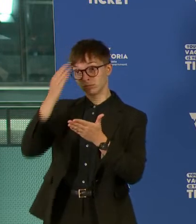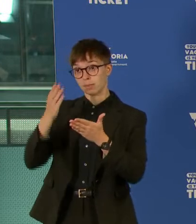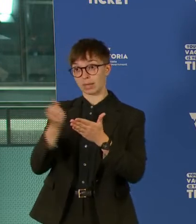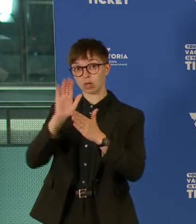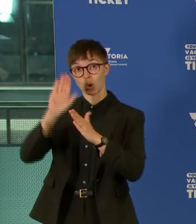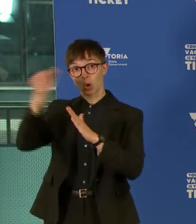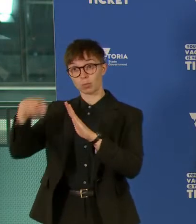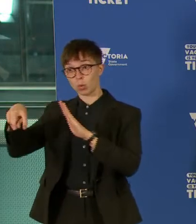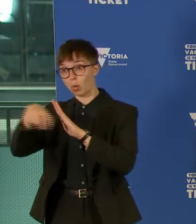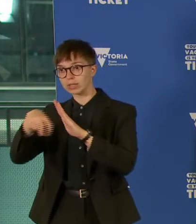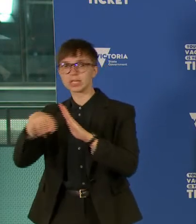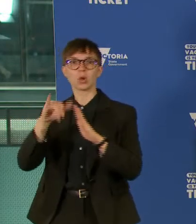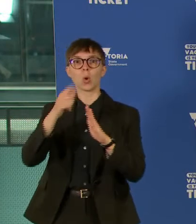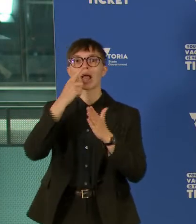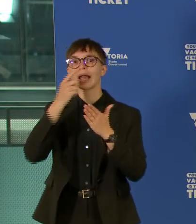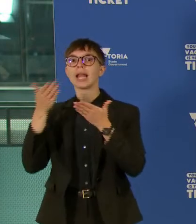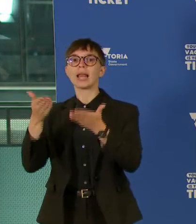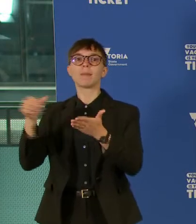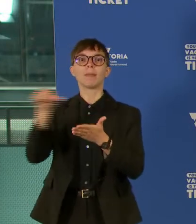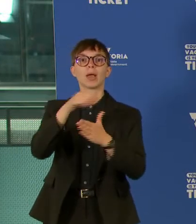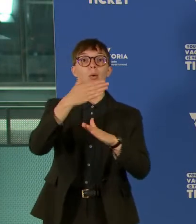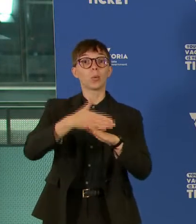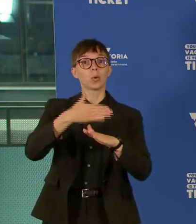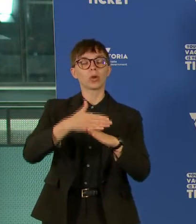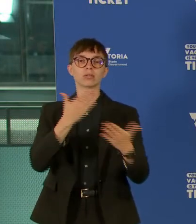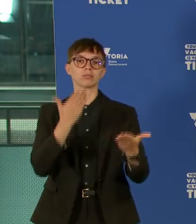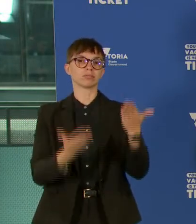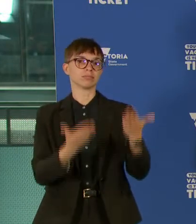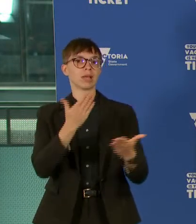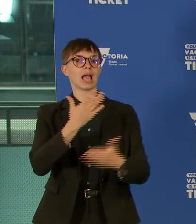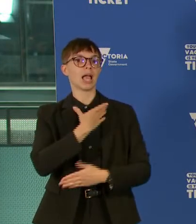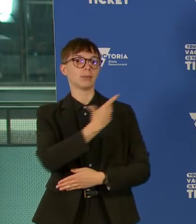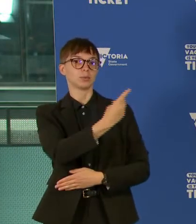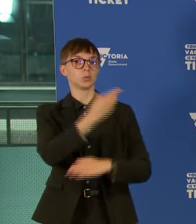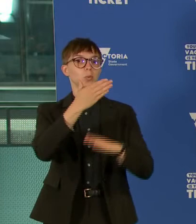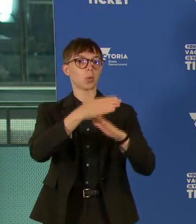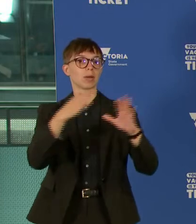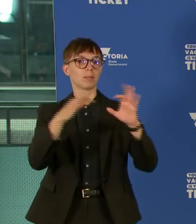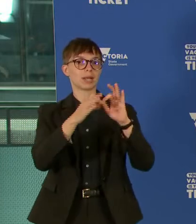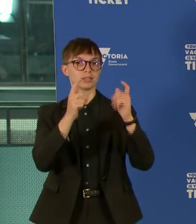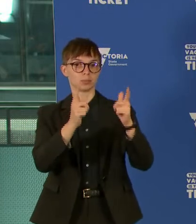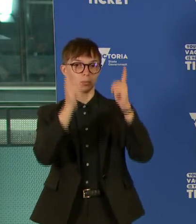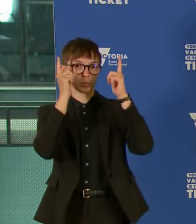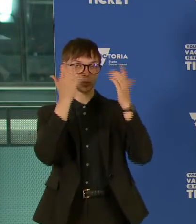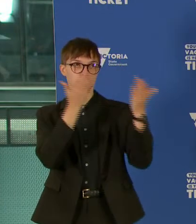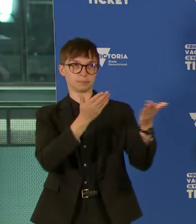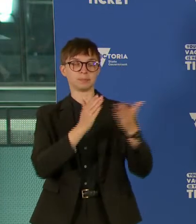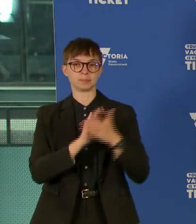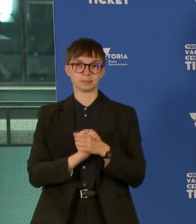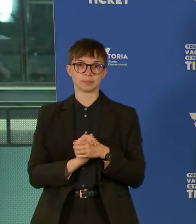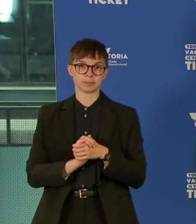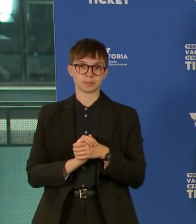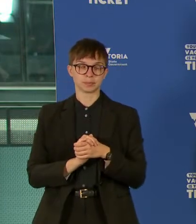be taken based on our very high vaccination rates.